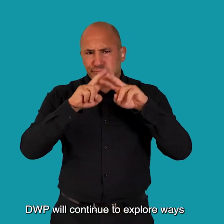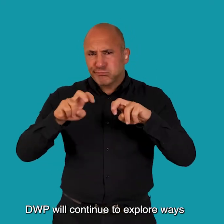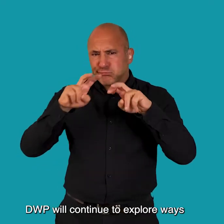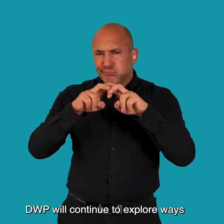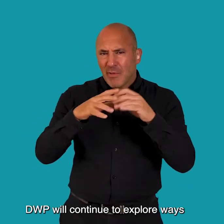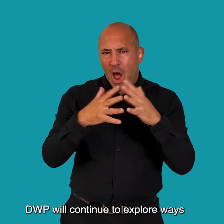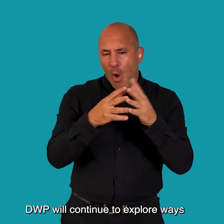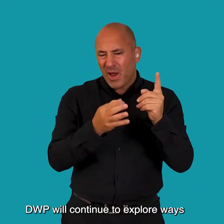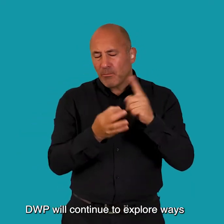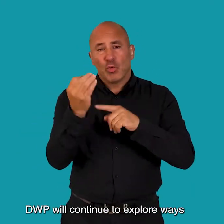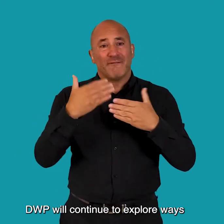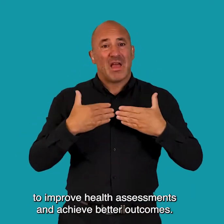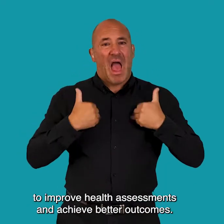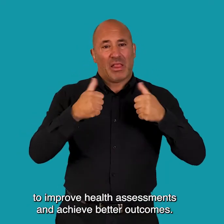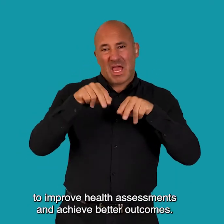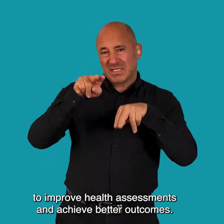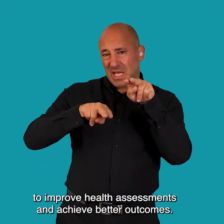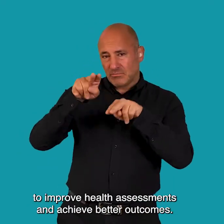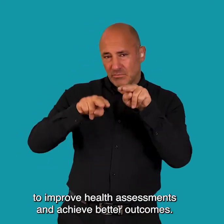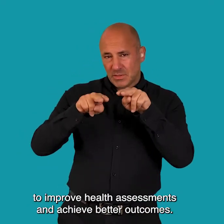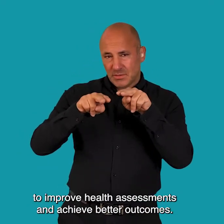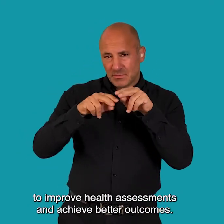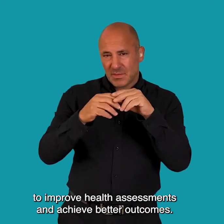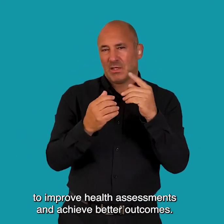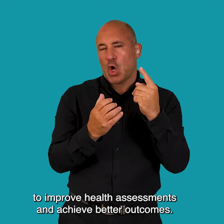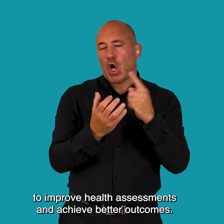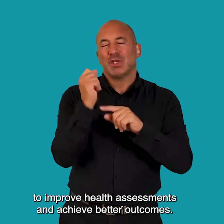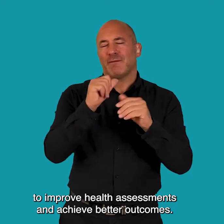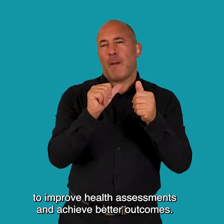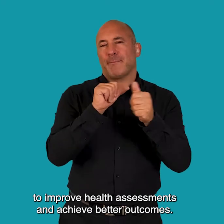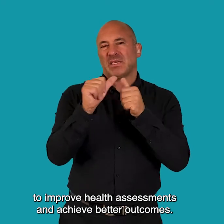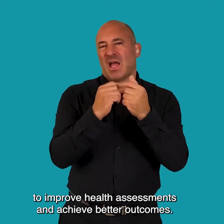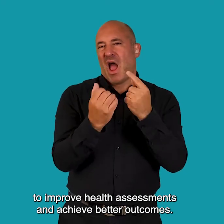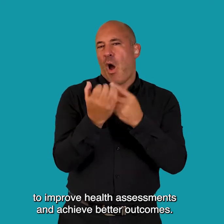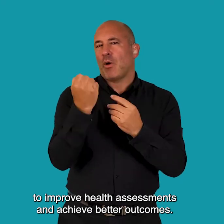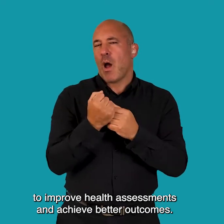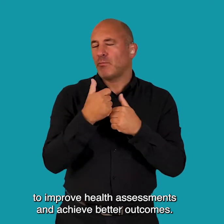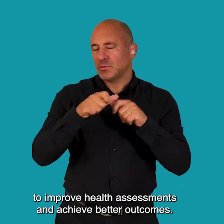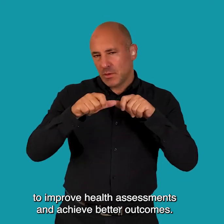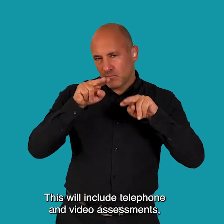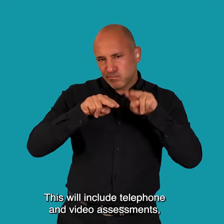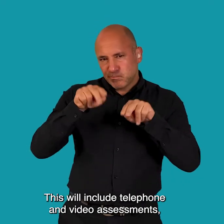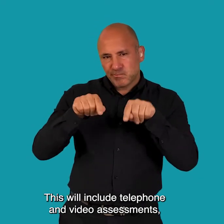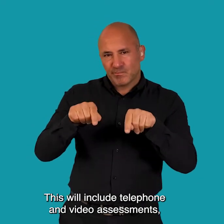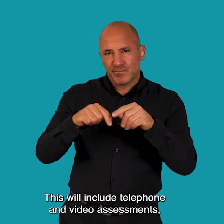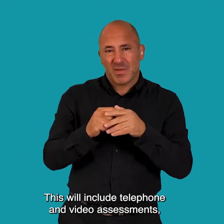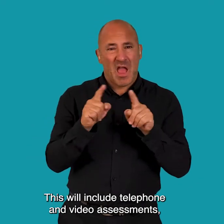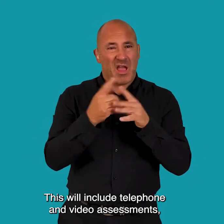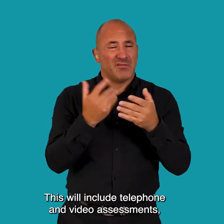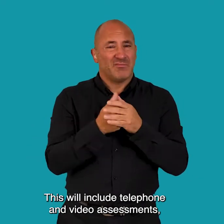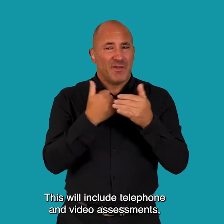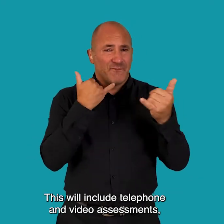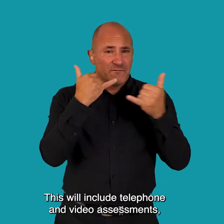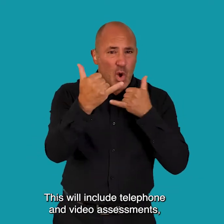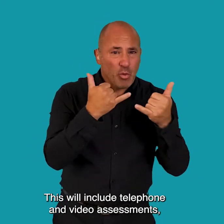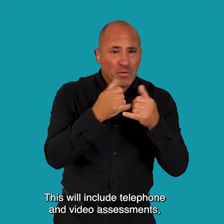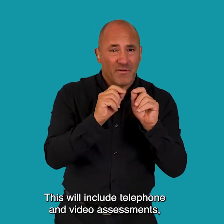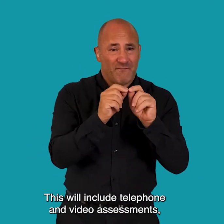to explore ways to improve health assessments and achieve better outcomes. This will include telephone and video